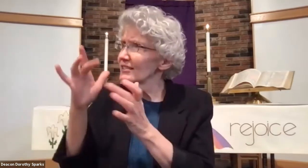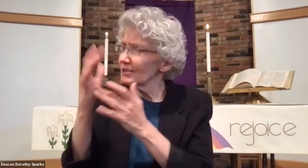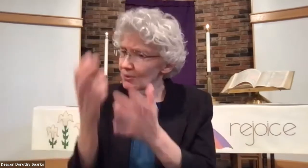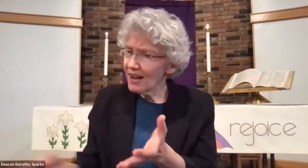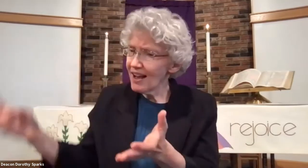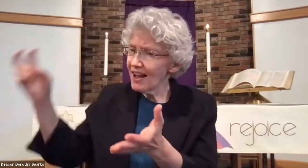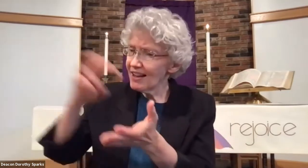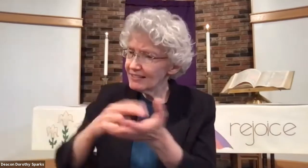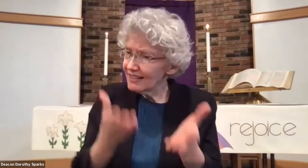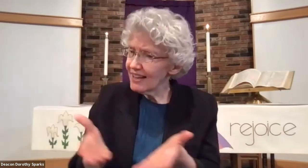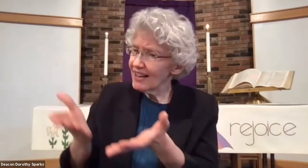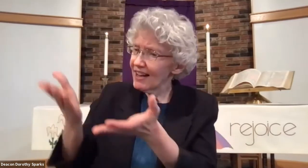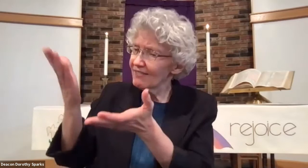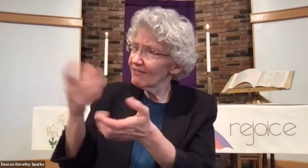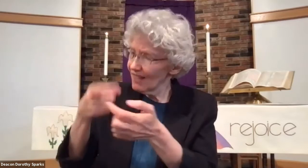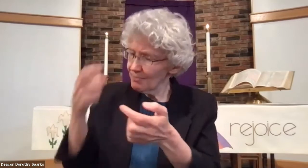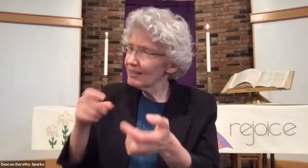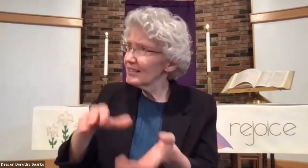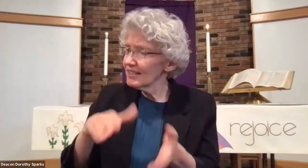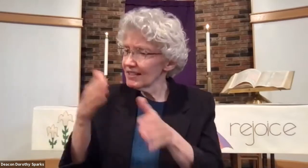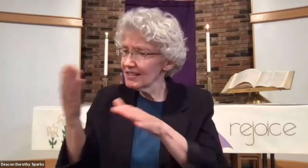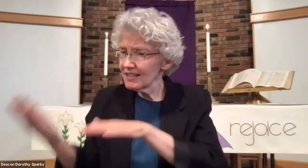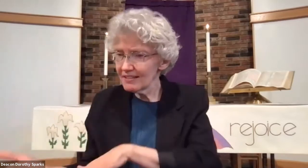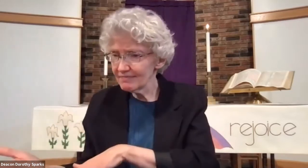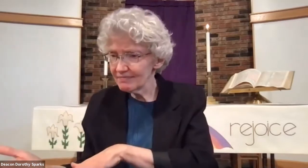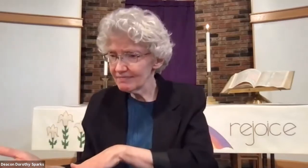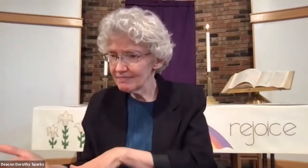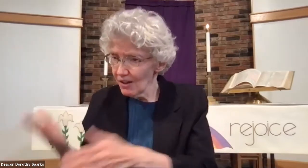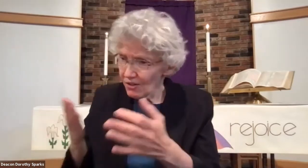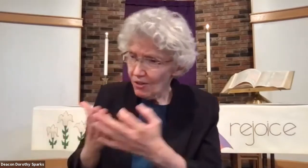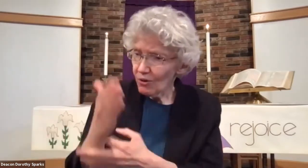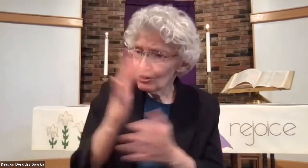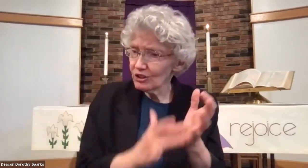as you lifted Jesus up from the grave.